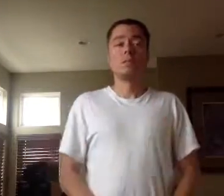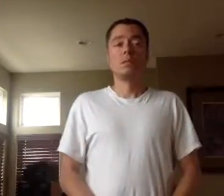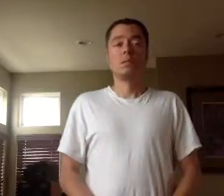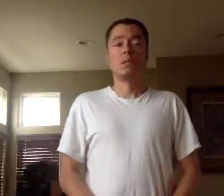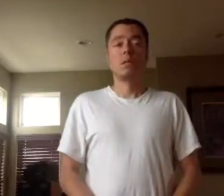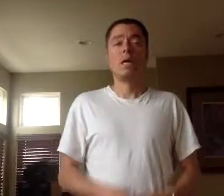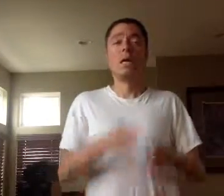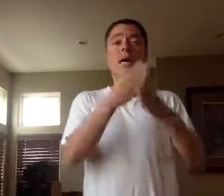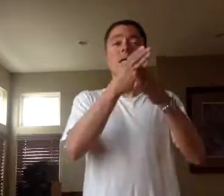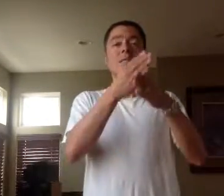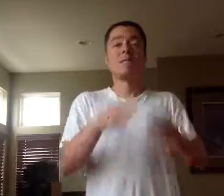divide,